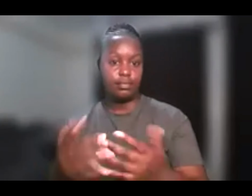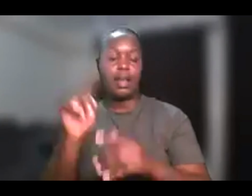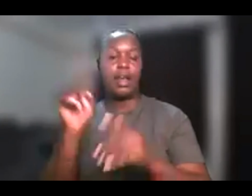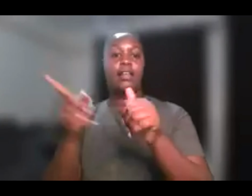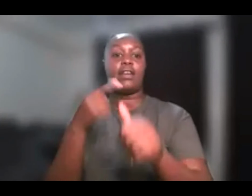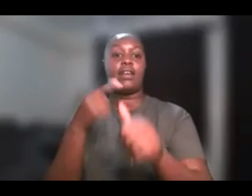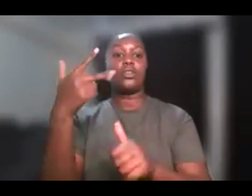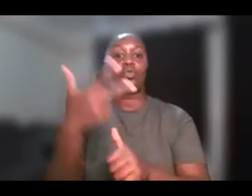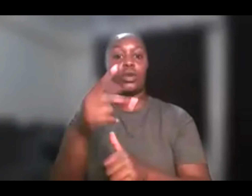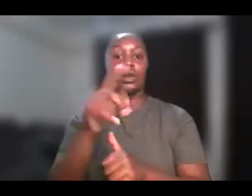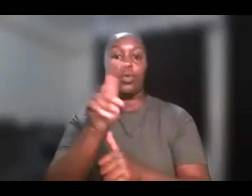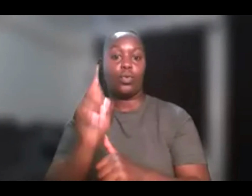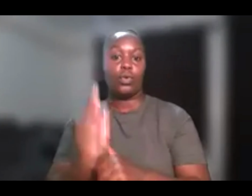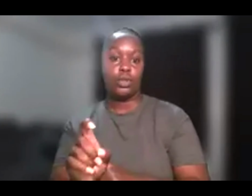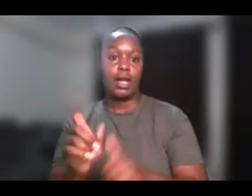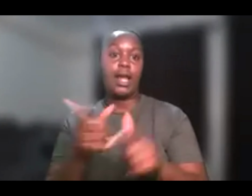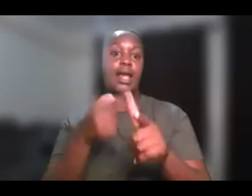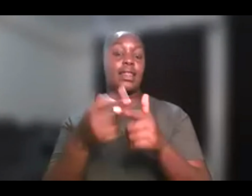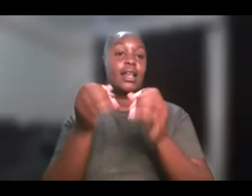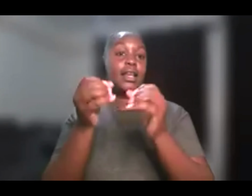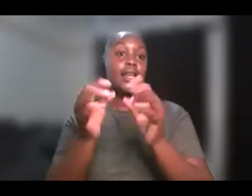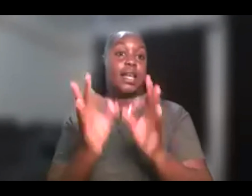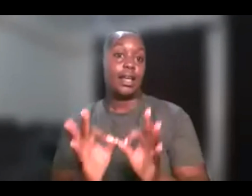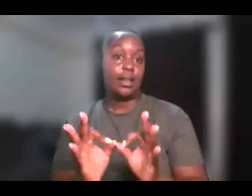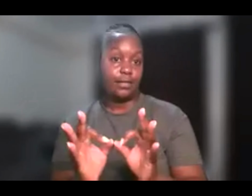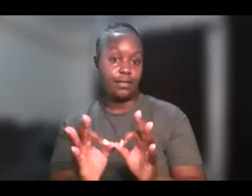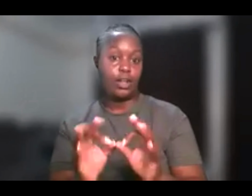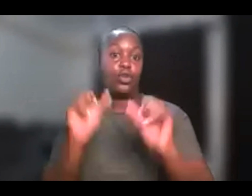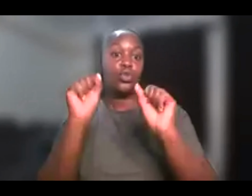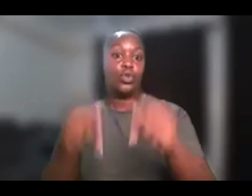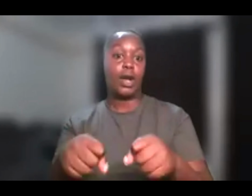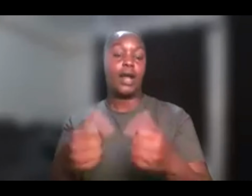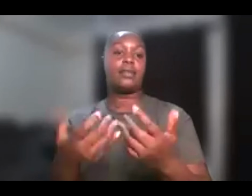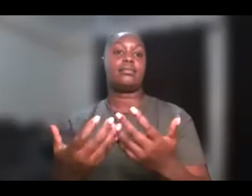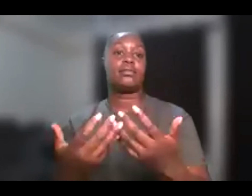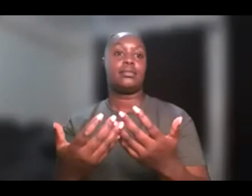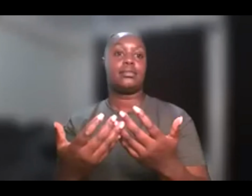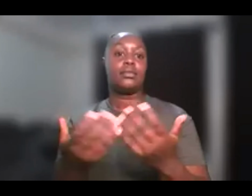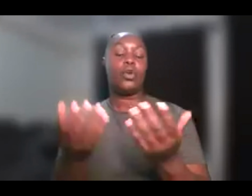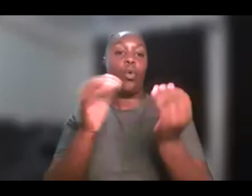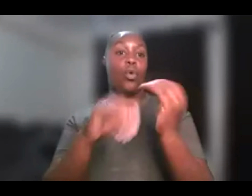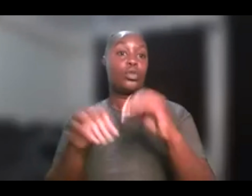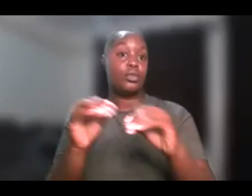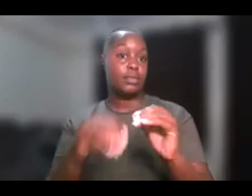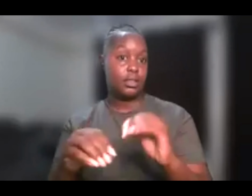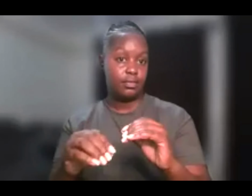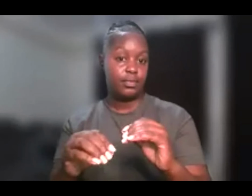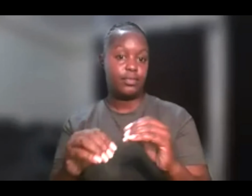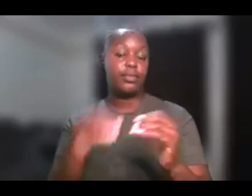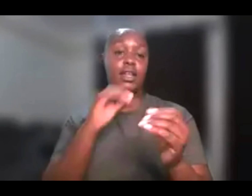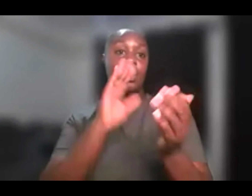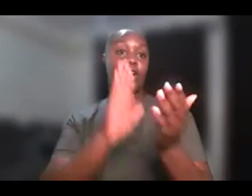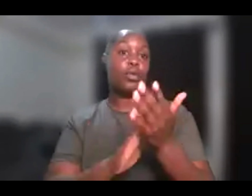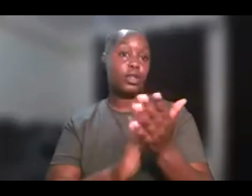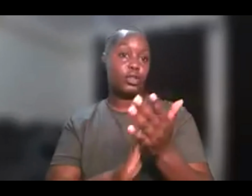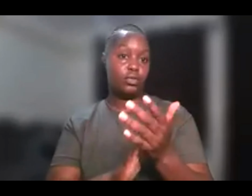And then if you are able to speak a bit about the recommendations that would be great. But we understand that 20 minutes is a